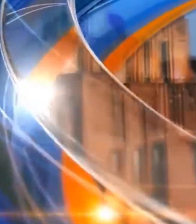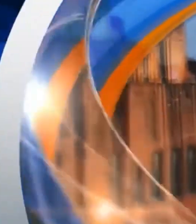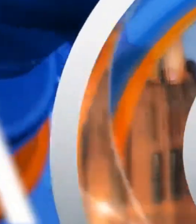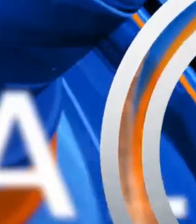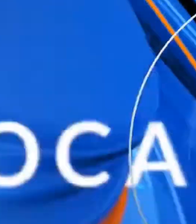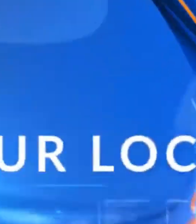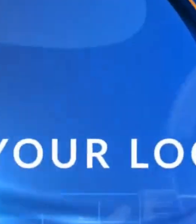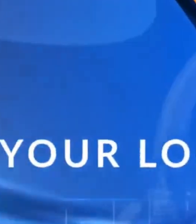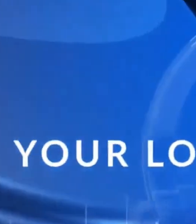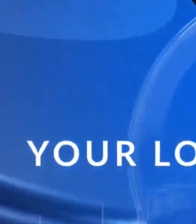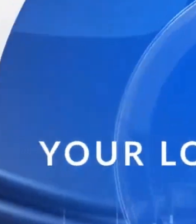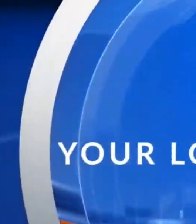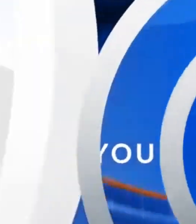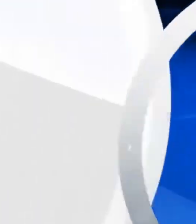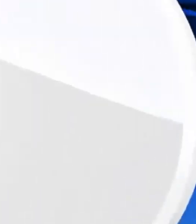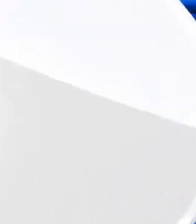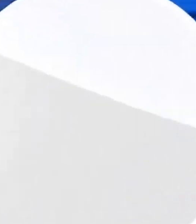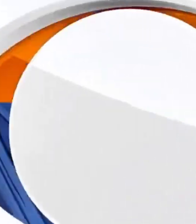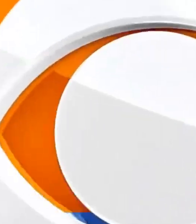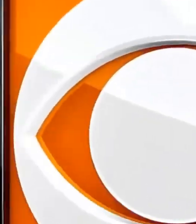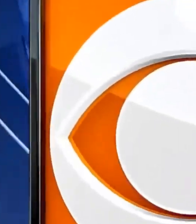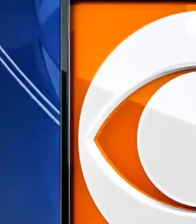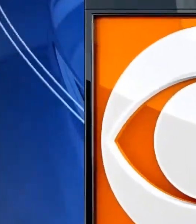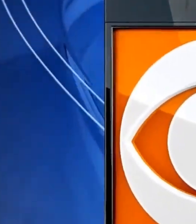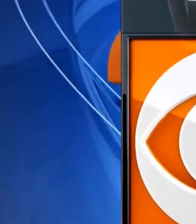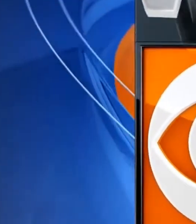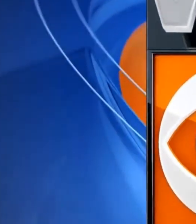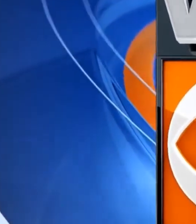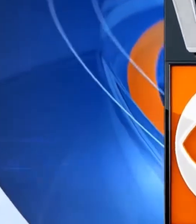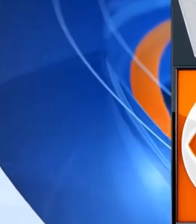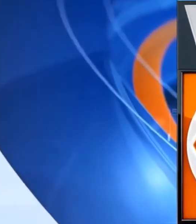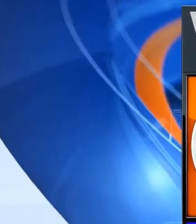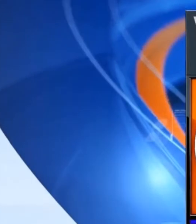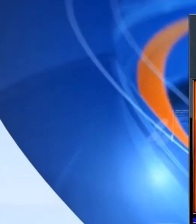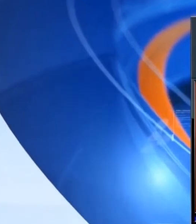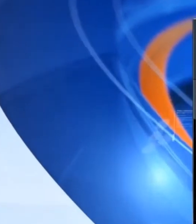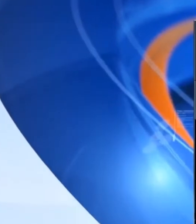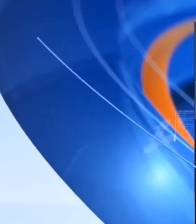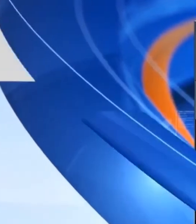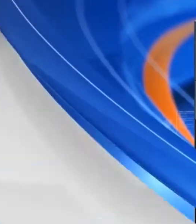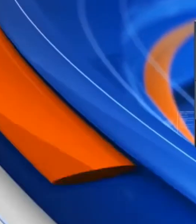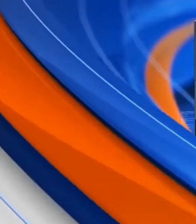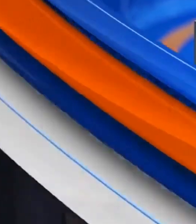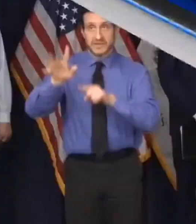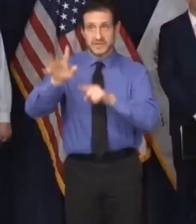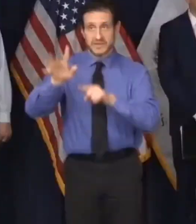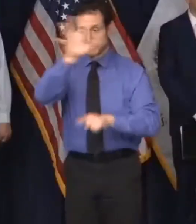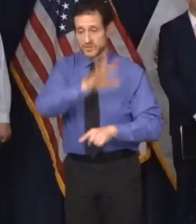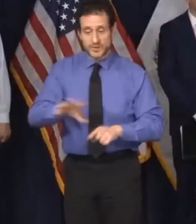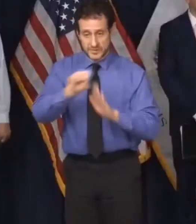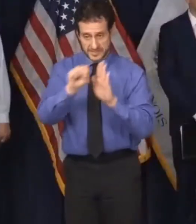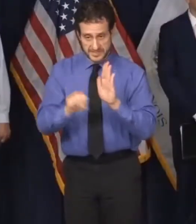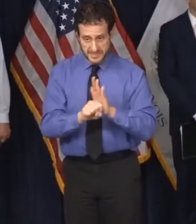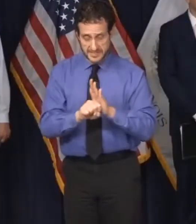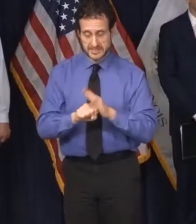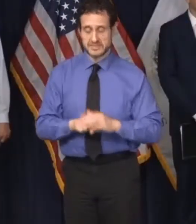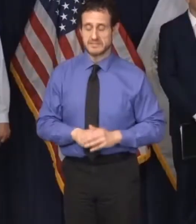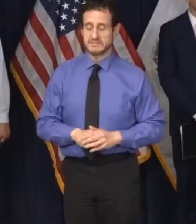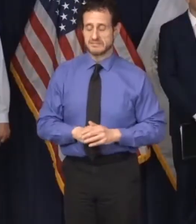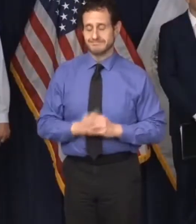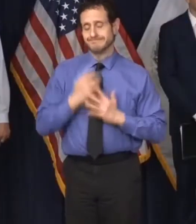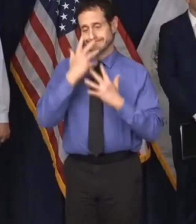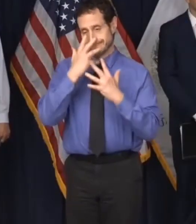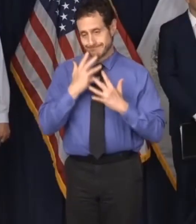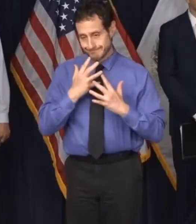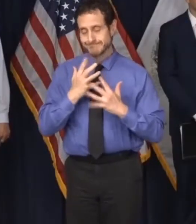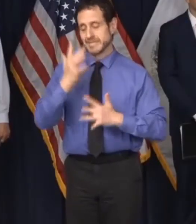You're watching your local news leader. This is WCIA 3 News at 6. The pandemic